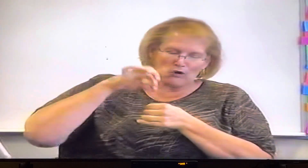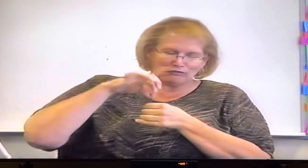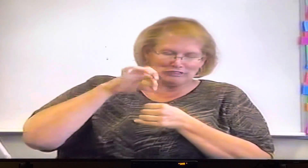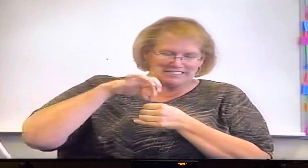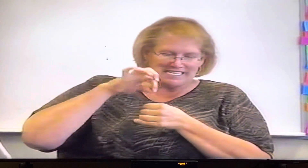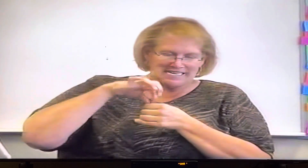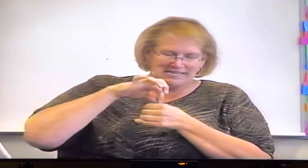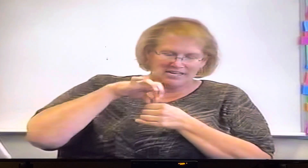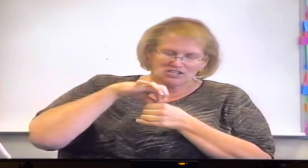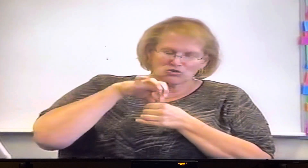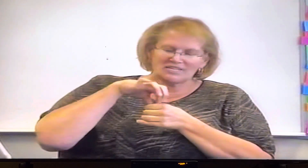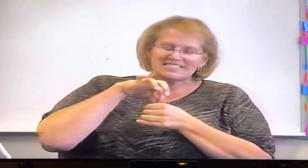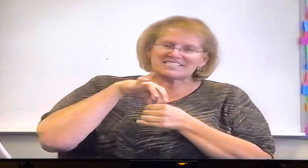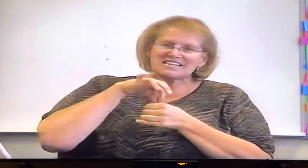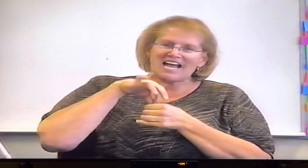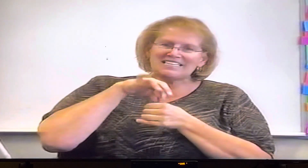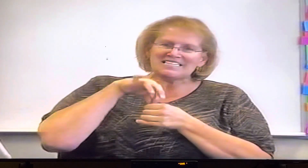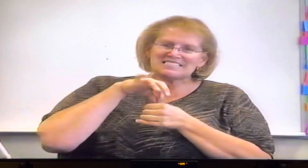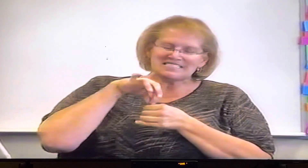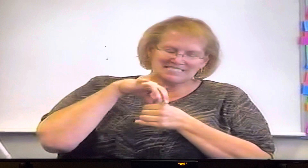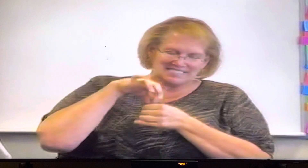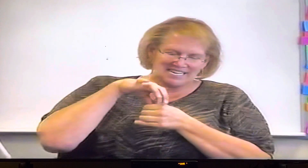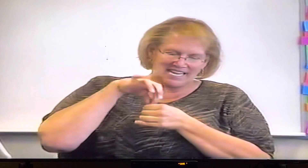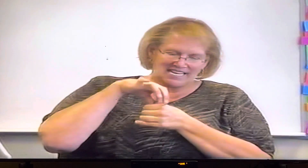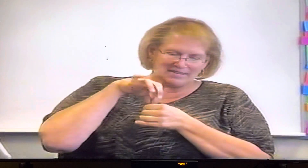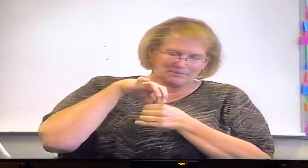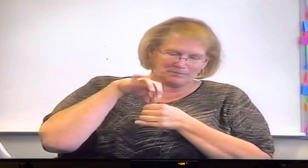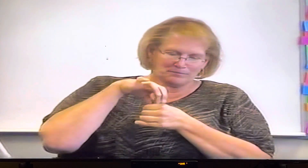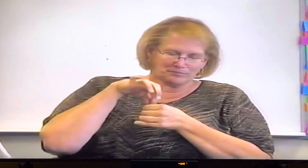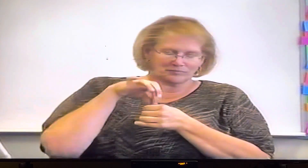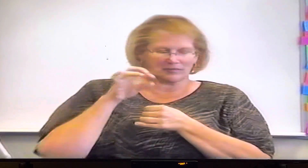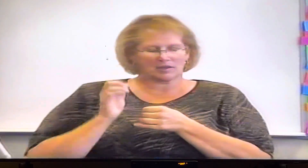for tea. So it is, the sign is tea.